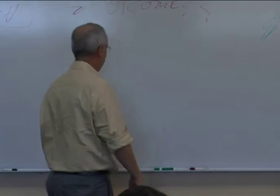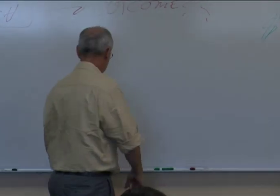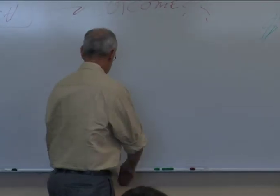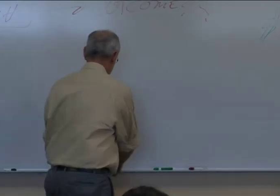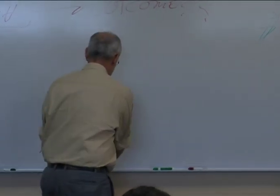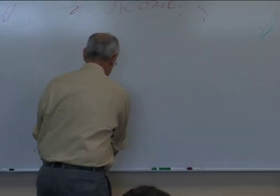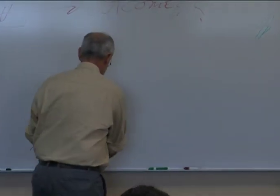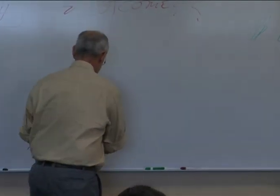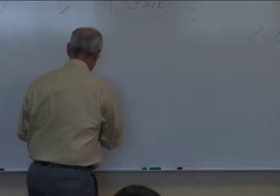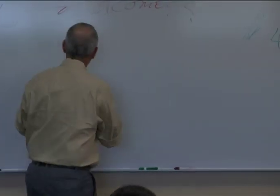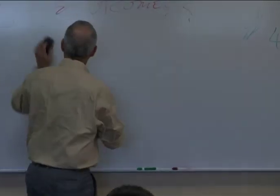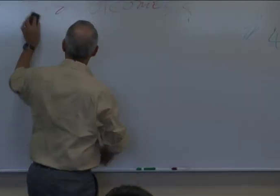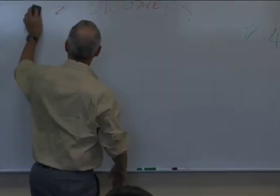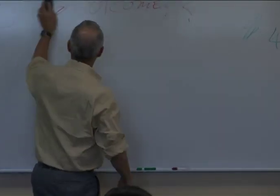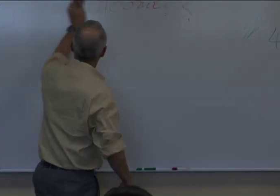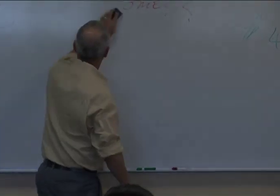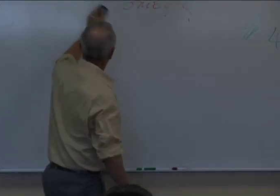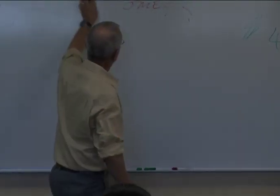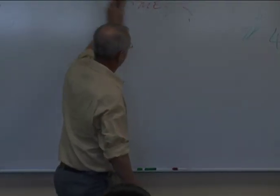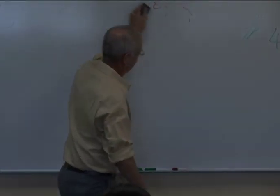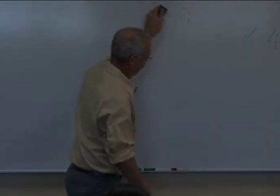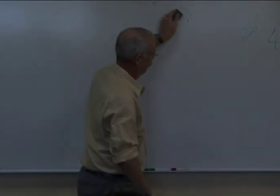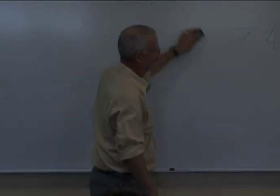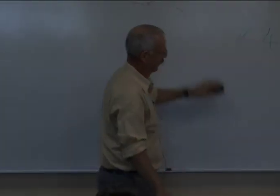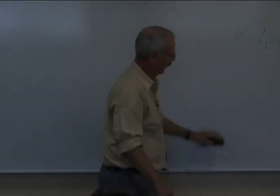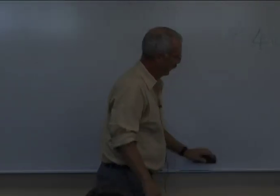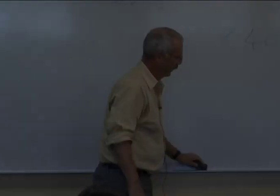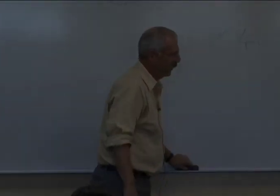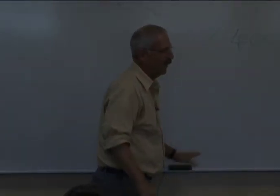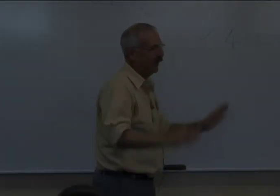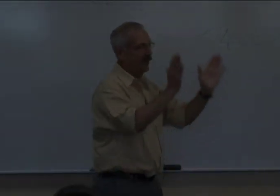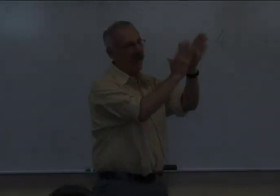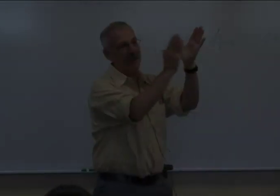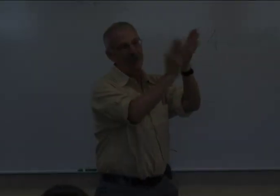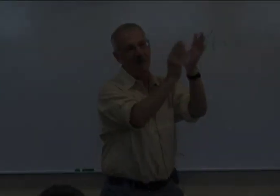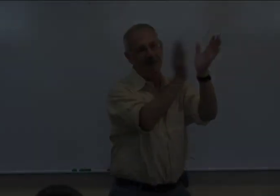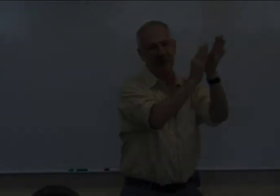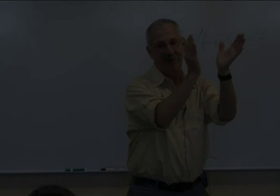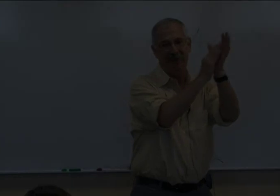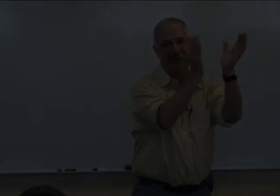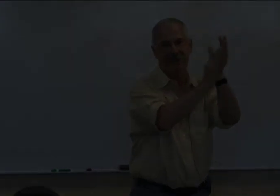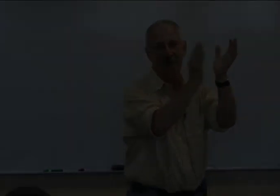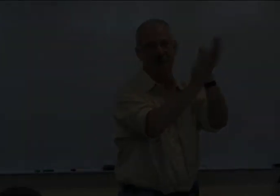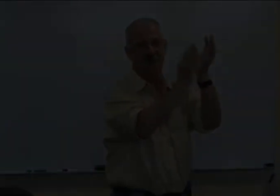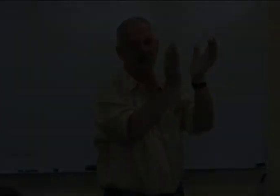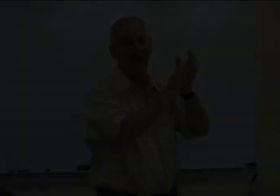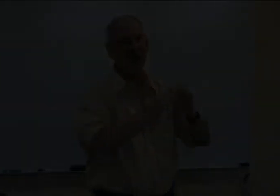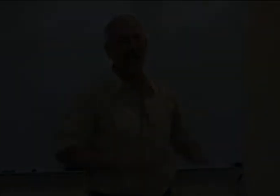you very much, Professor Shapiro. Thank you.